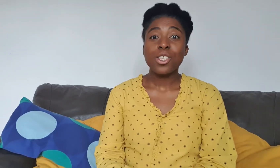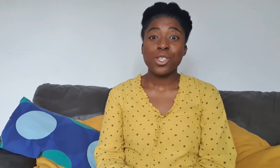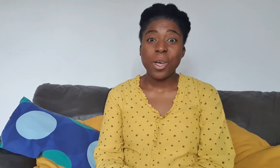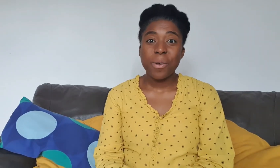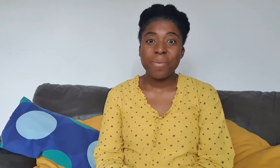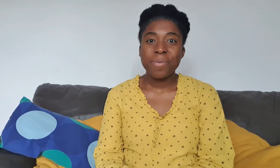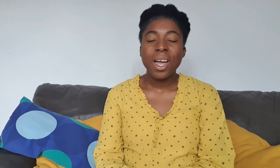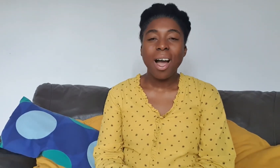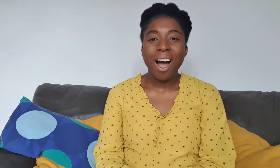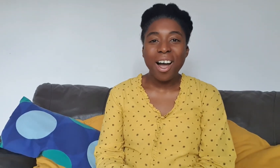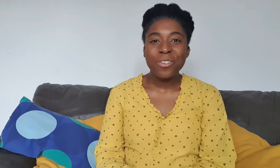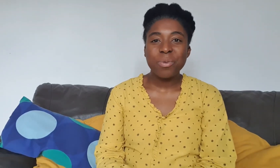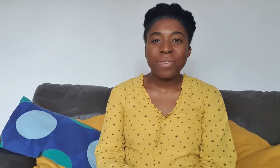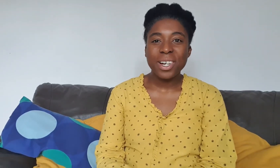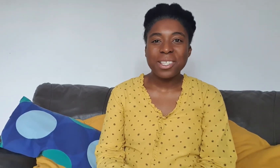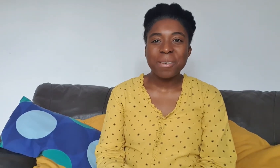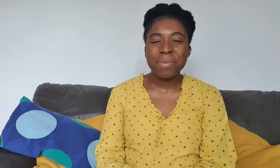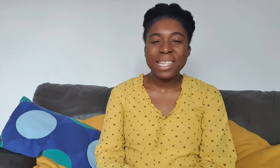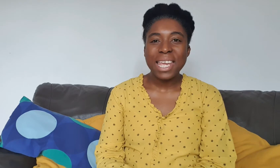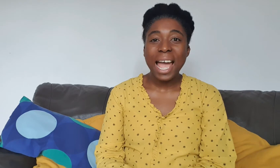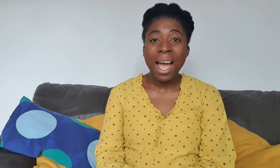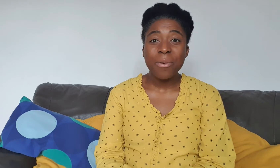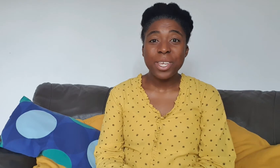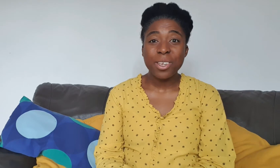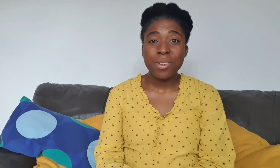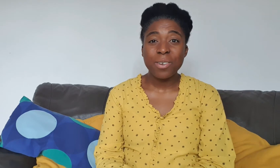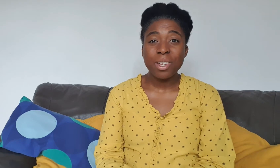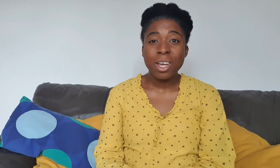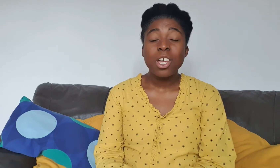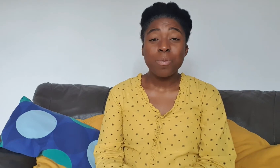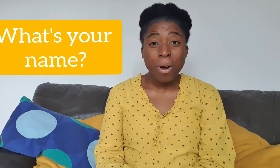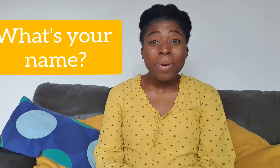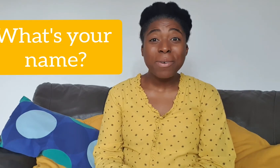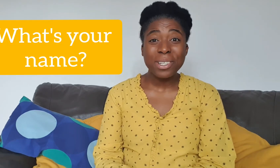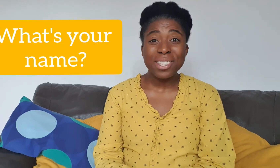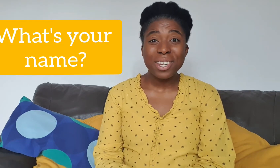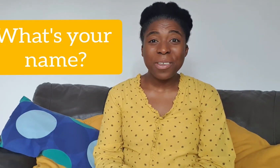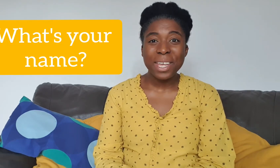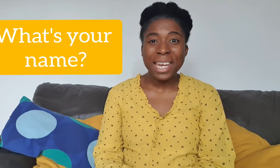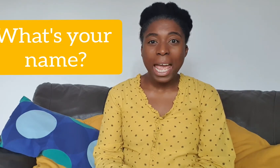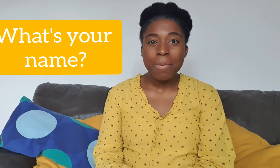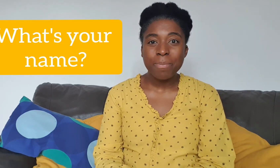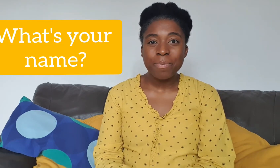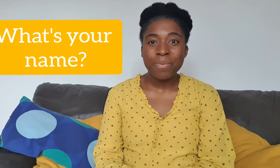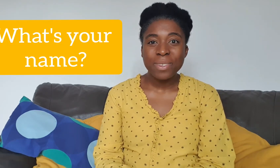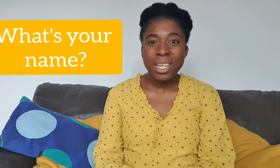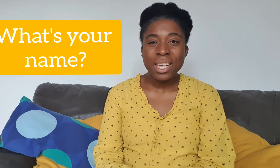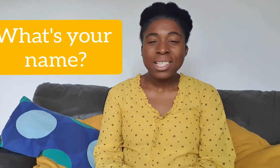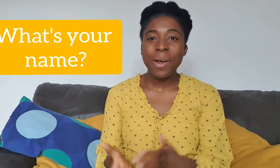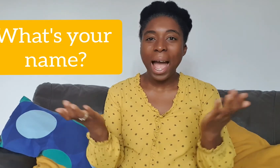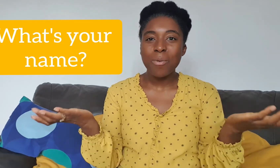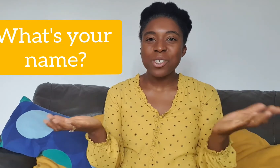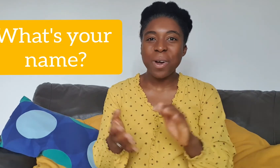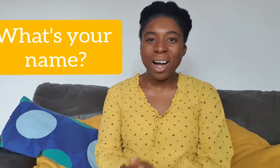So, after we've asked somebody, how are you? You probably want to know their name. So how would you ask